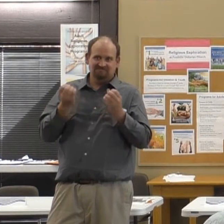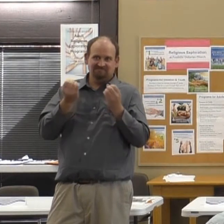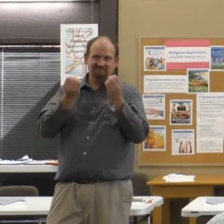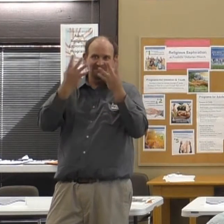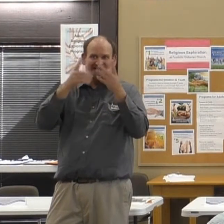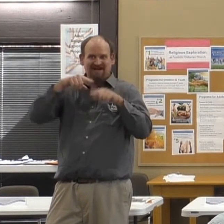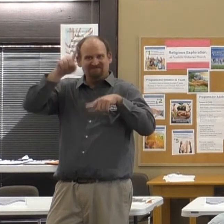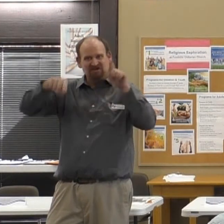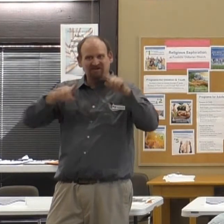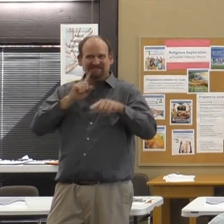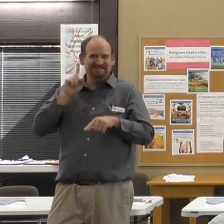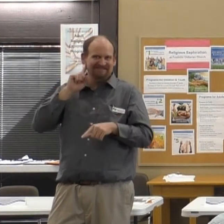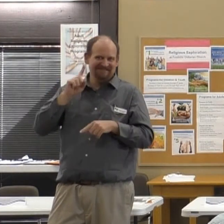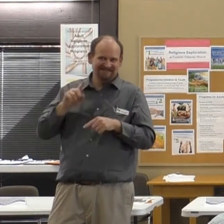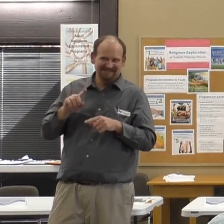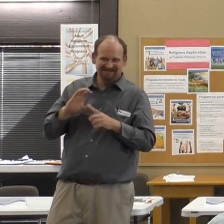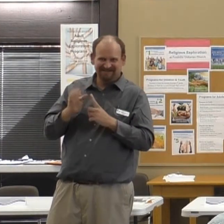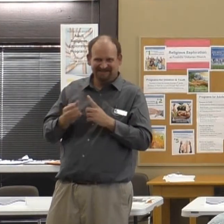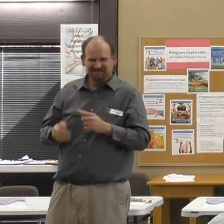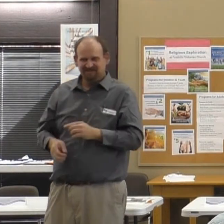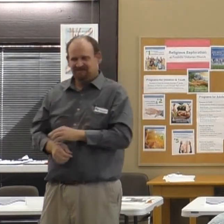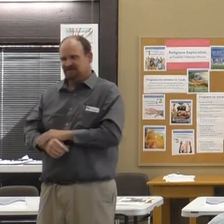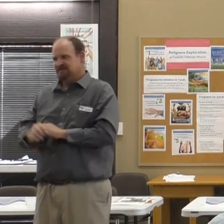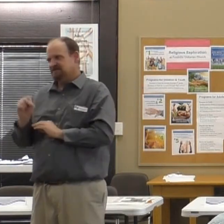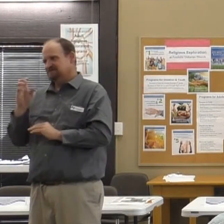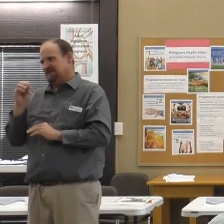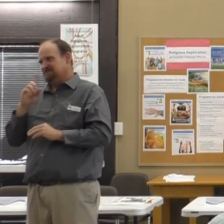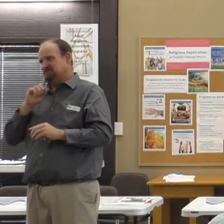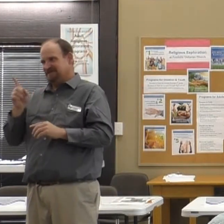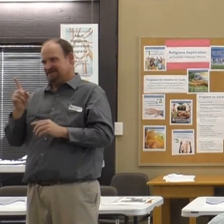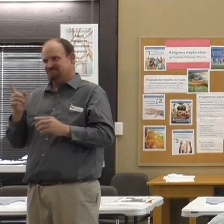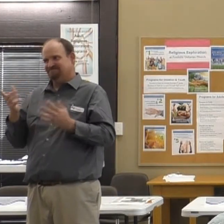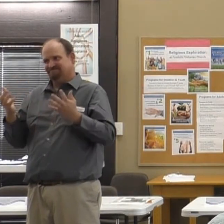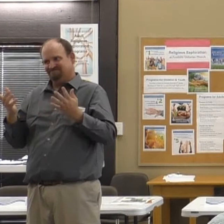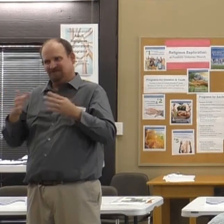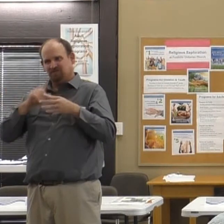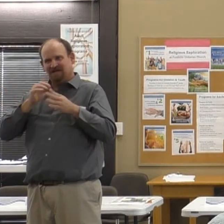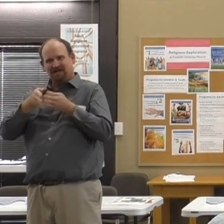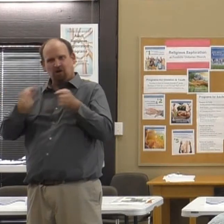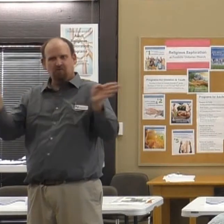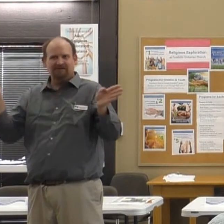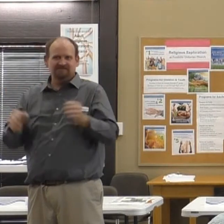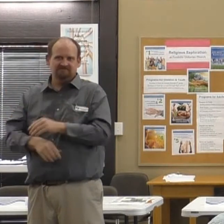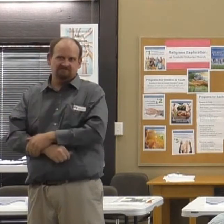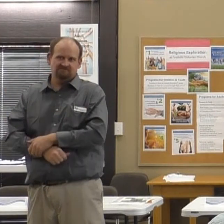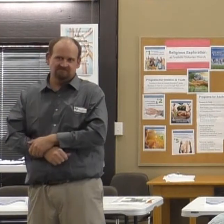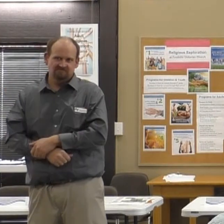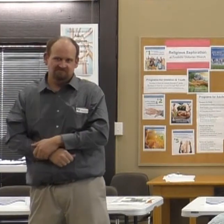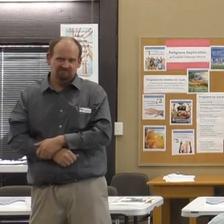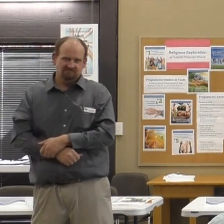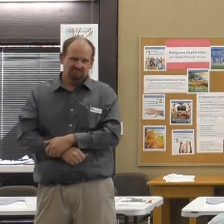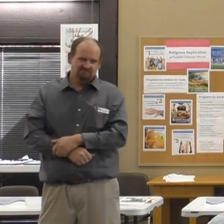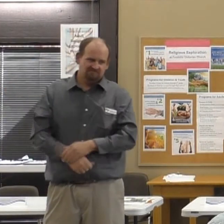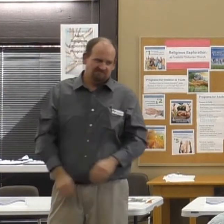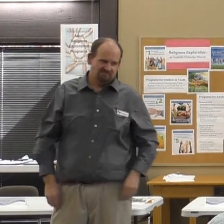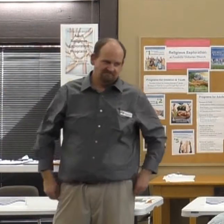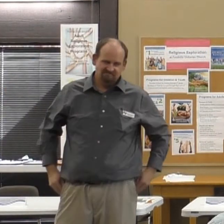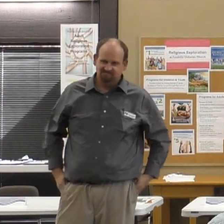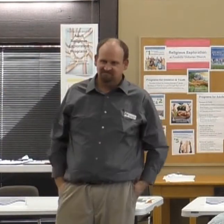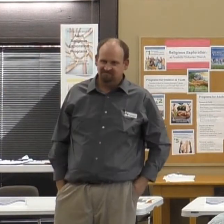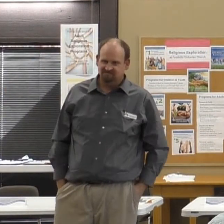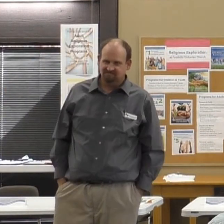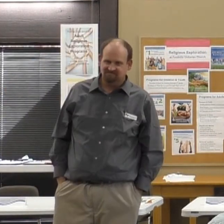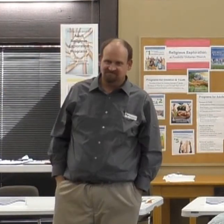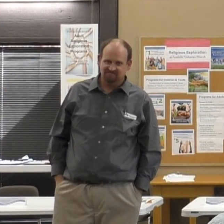And the truth is that there's a lot of variations within deaf culture, especially from America to